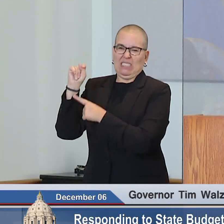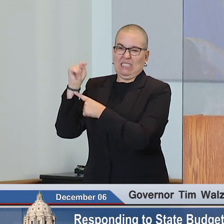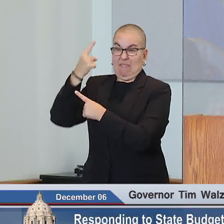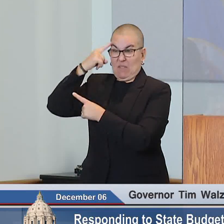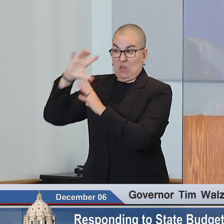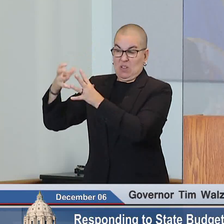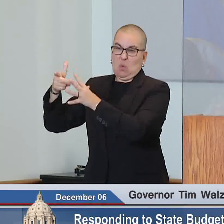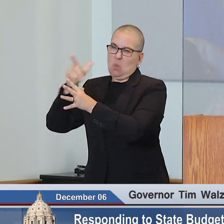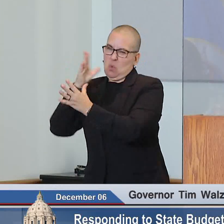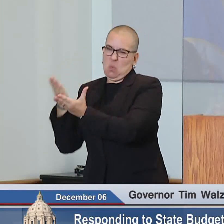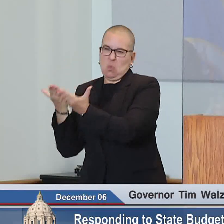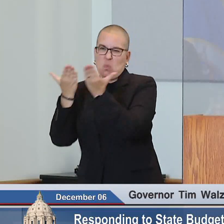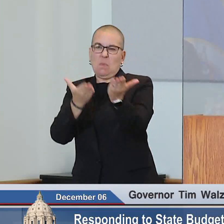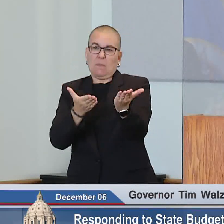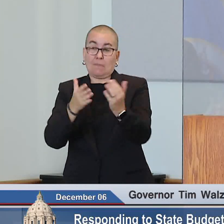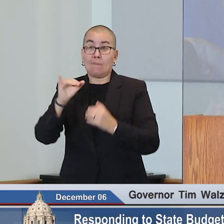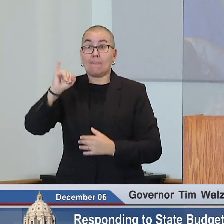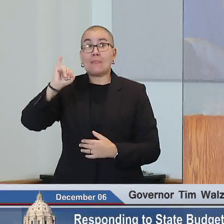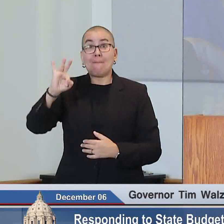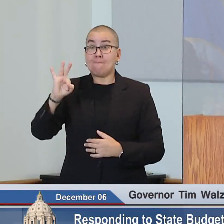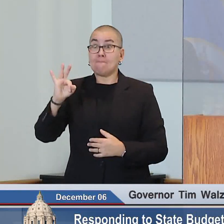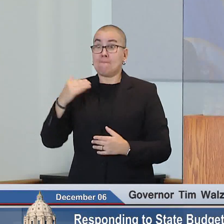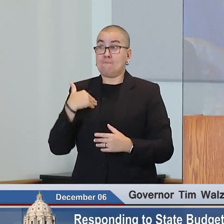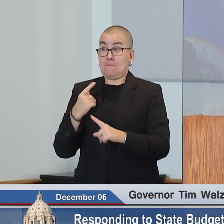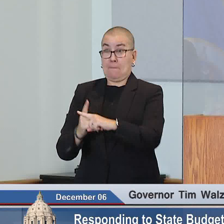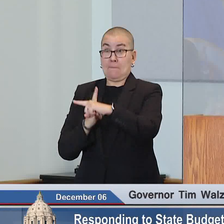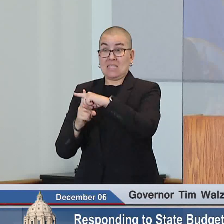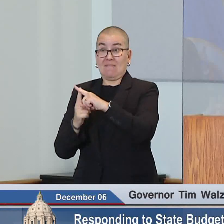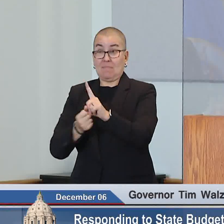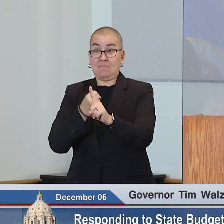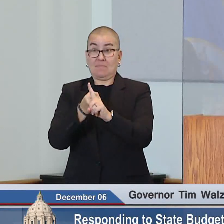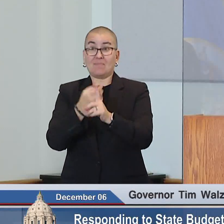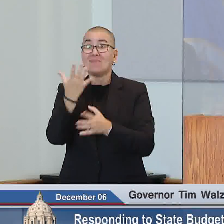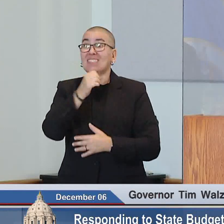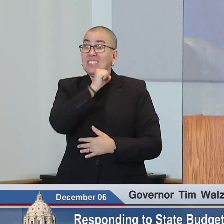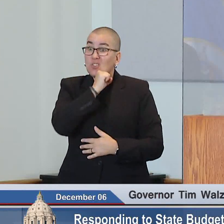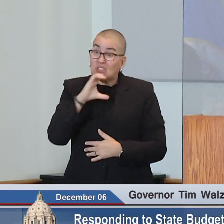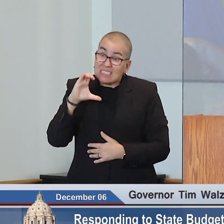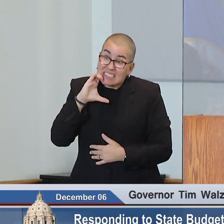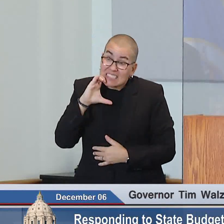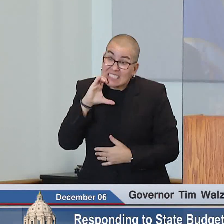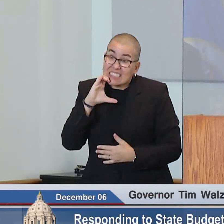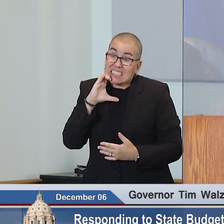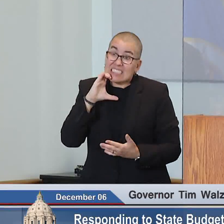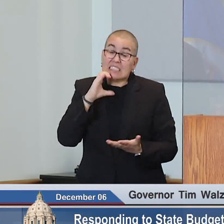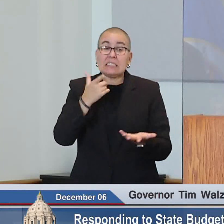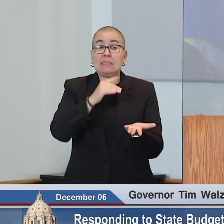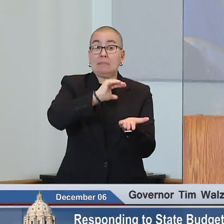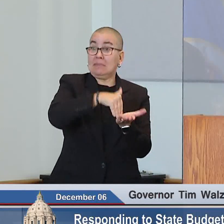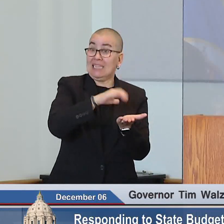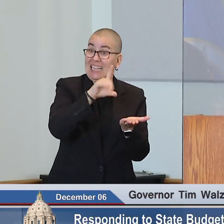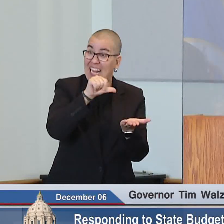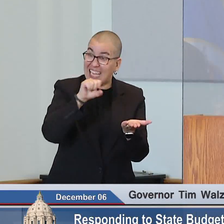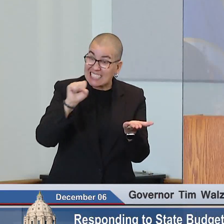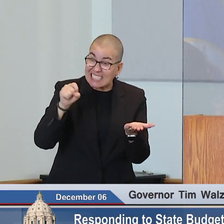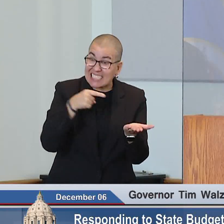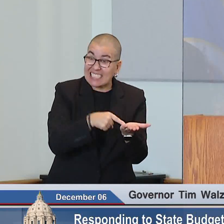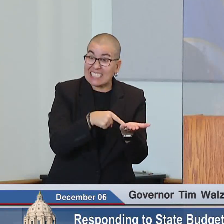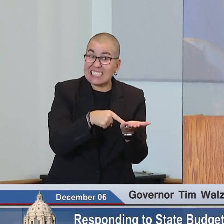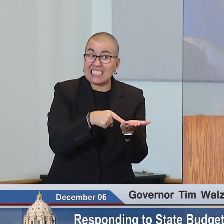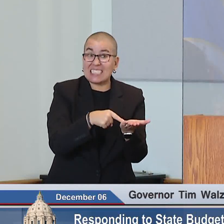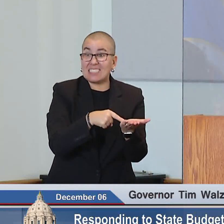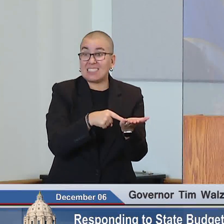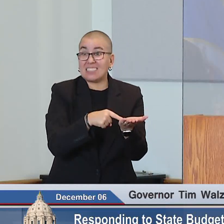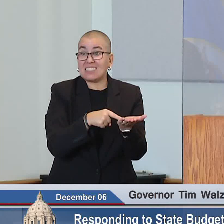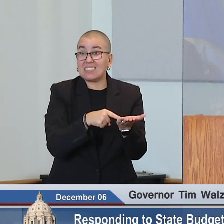impacting positively middle-class working people and seniors, I'm for it. And just to be clear, I'm making that case on the full elimination of the Social Security